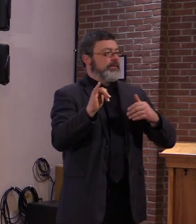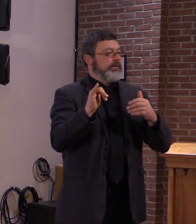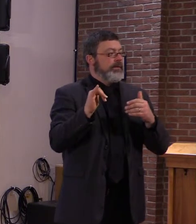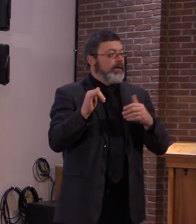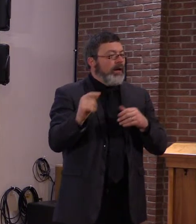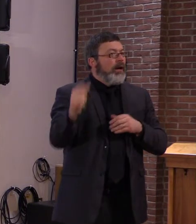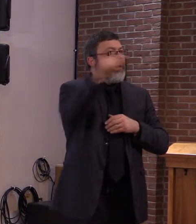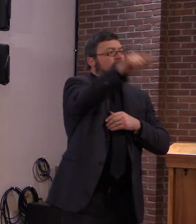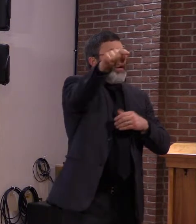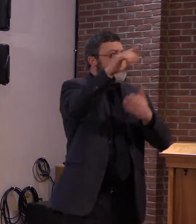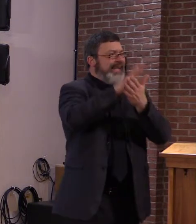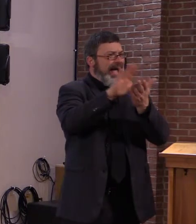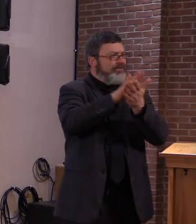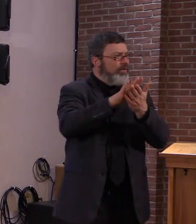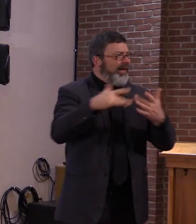ever.